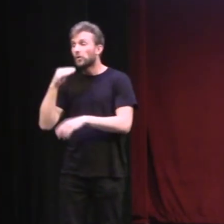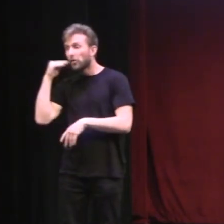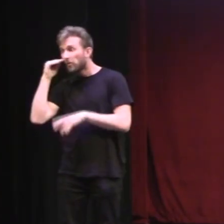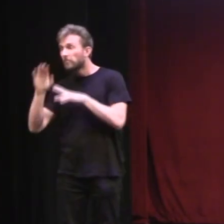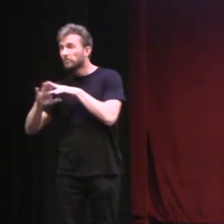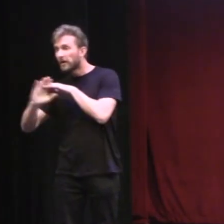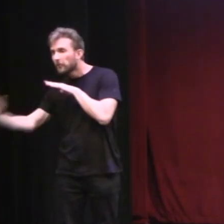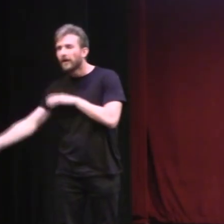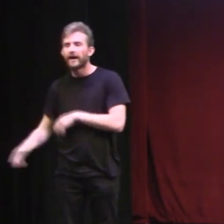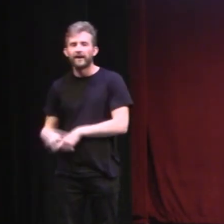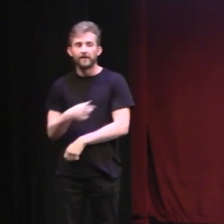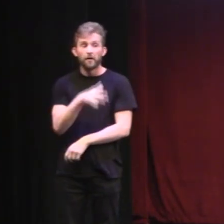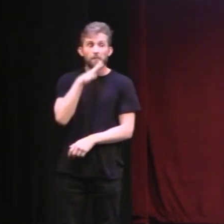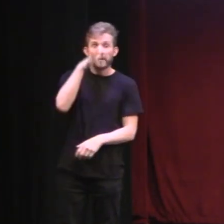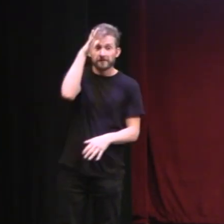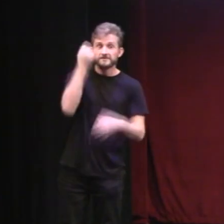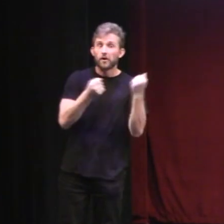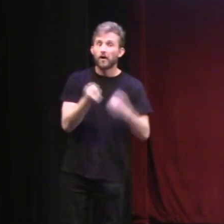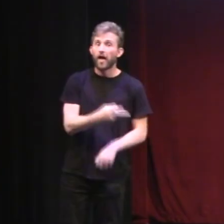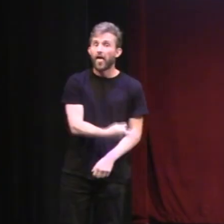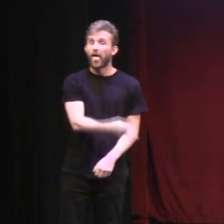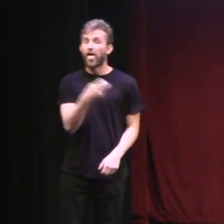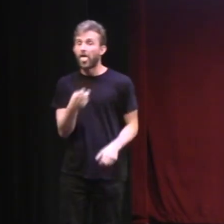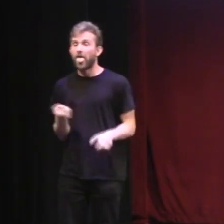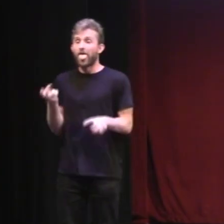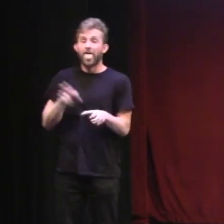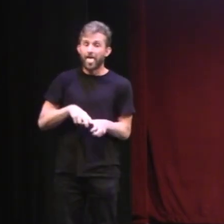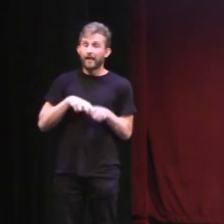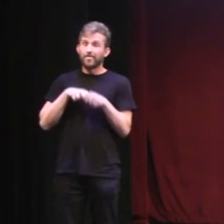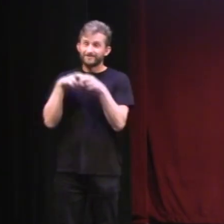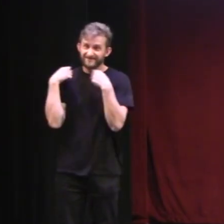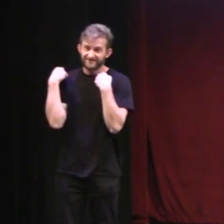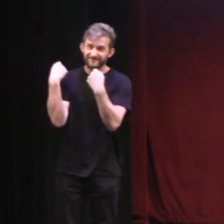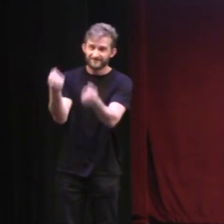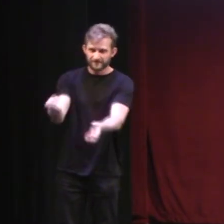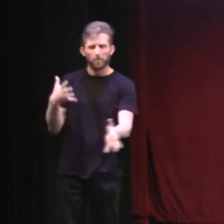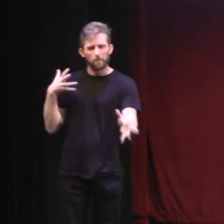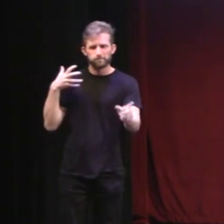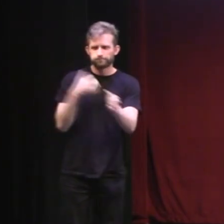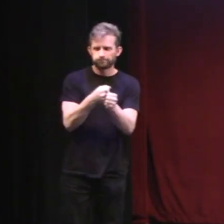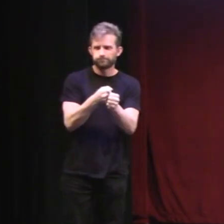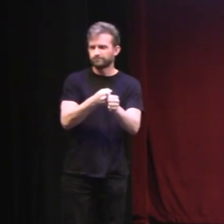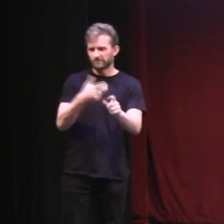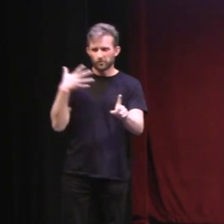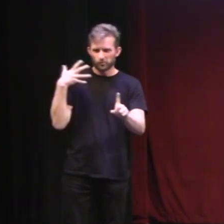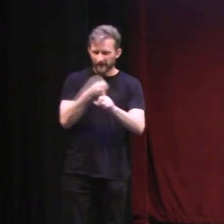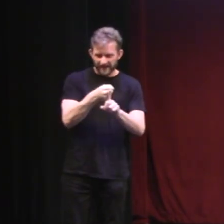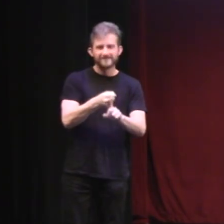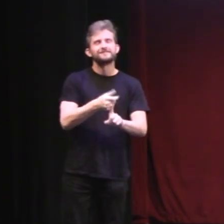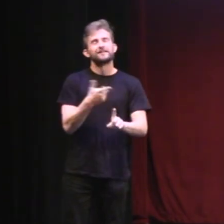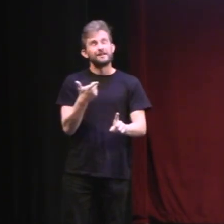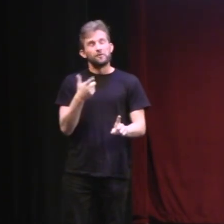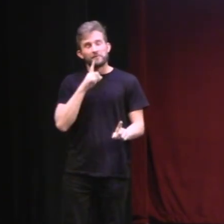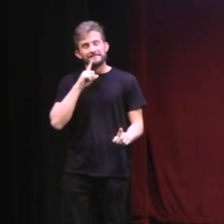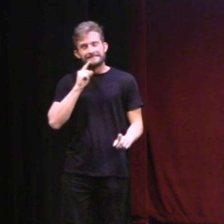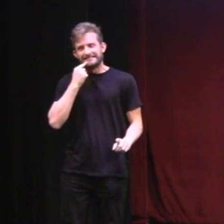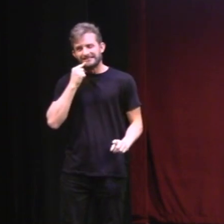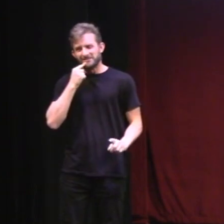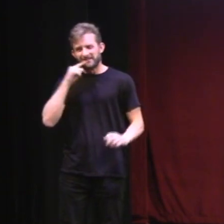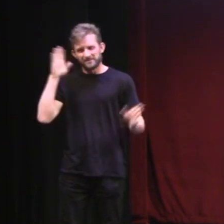times. Ended up with some felony charges for it, actually. And she had lots